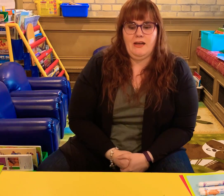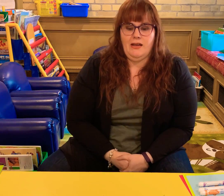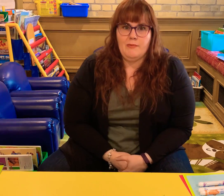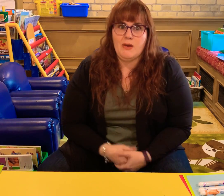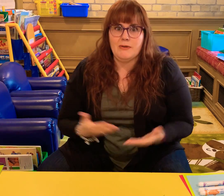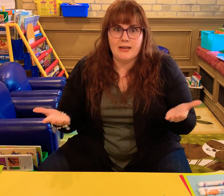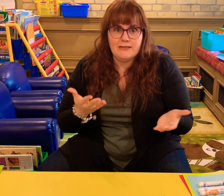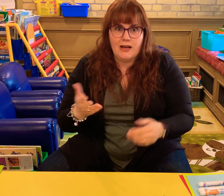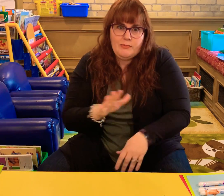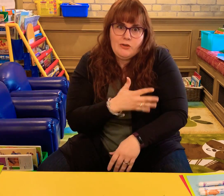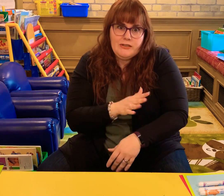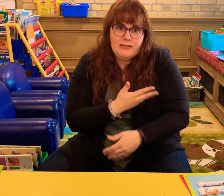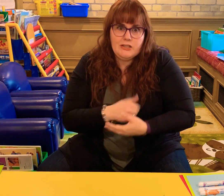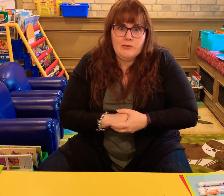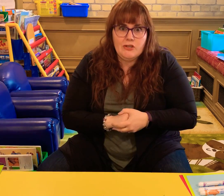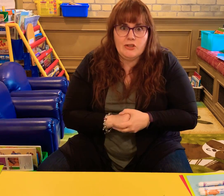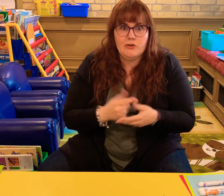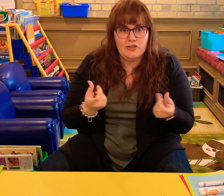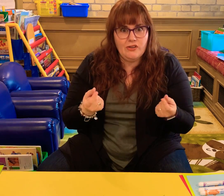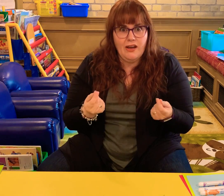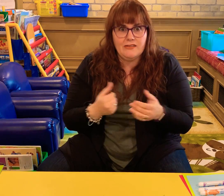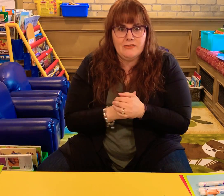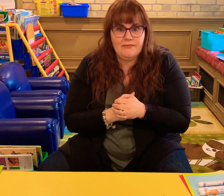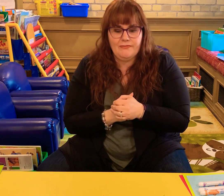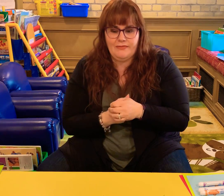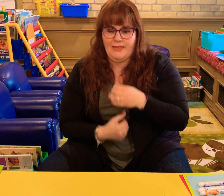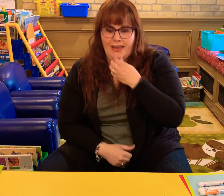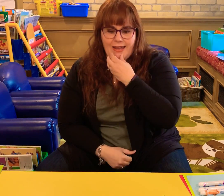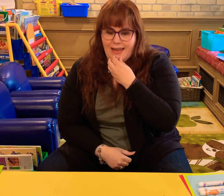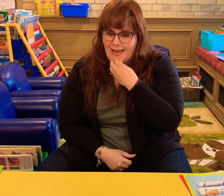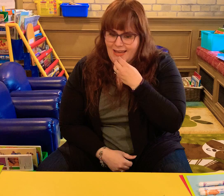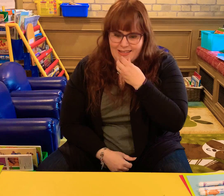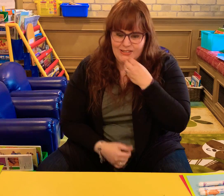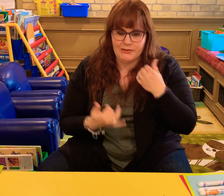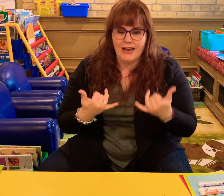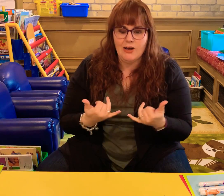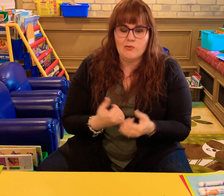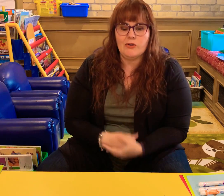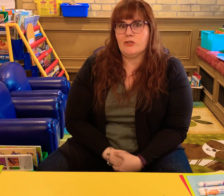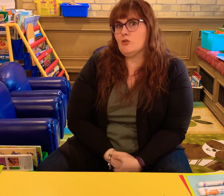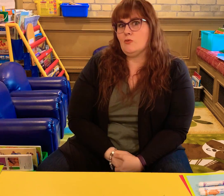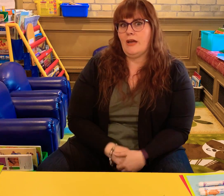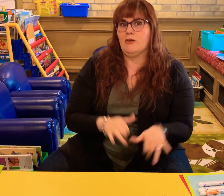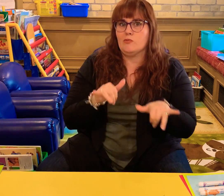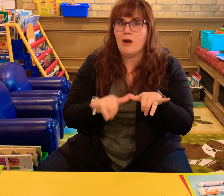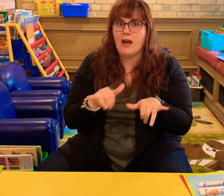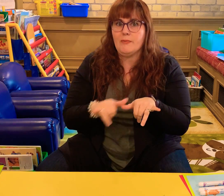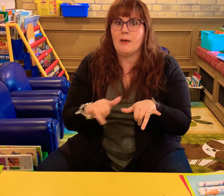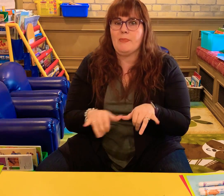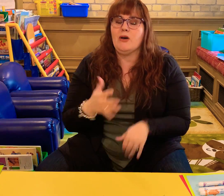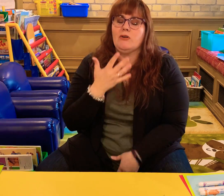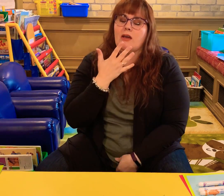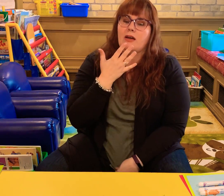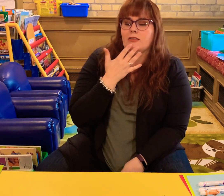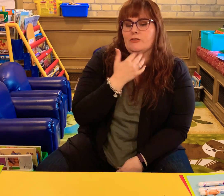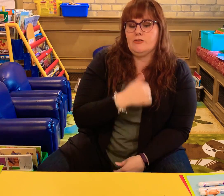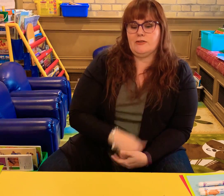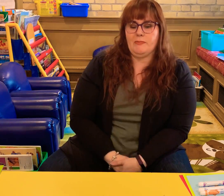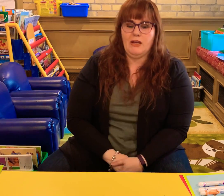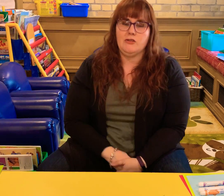Maybe next time you're listening to music. You can do that. So now we're going to do a rhyme about colors. So